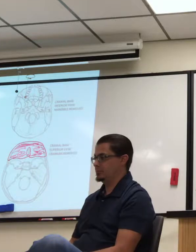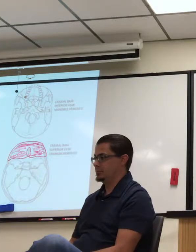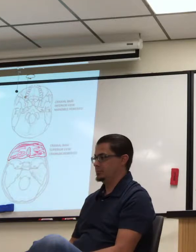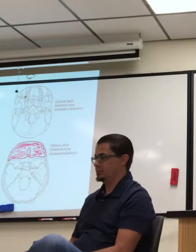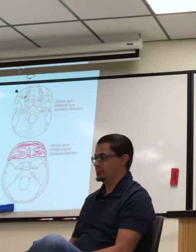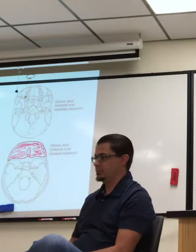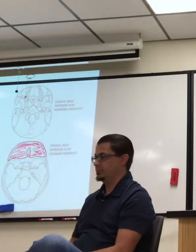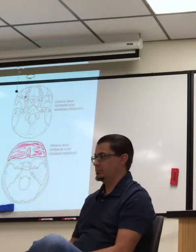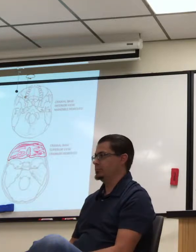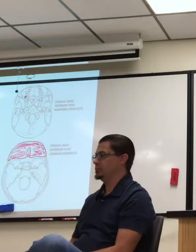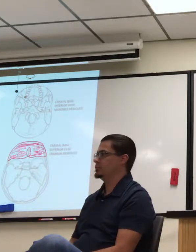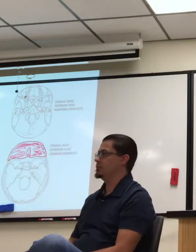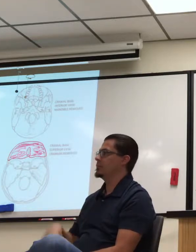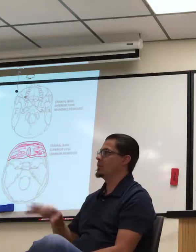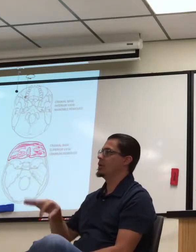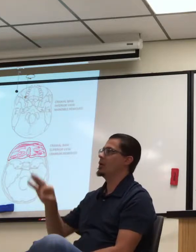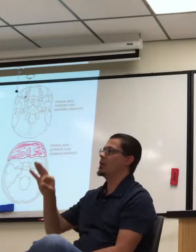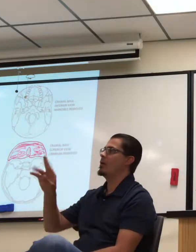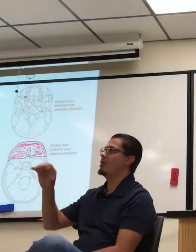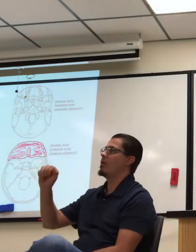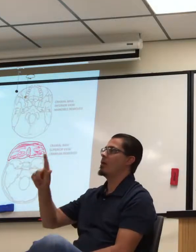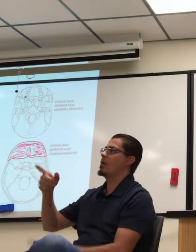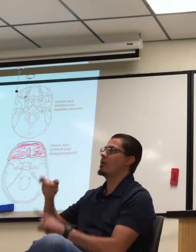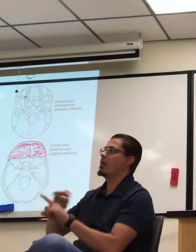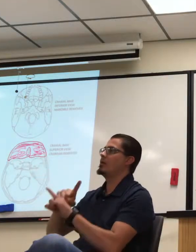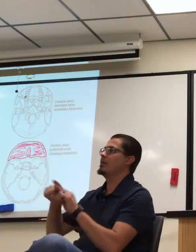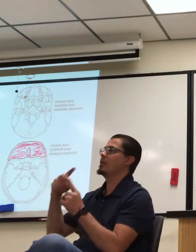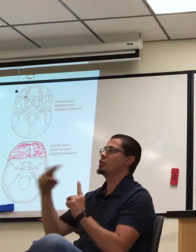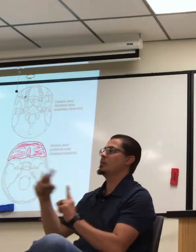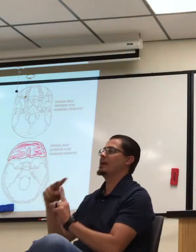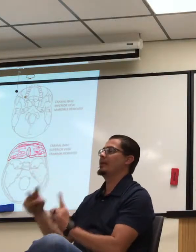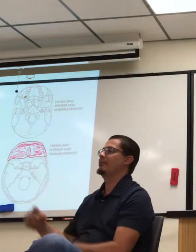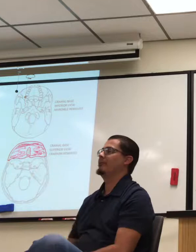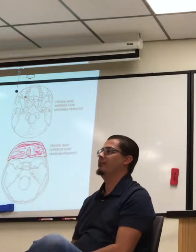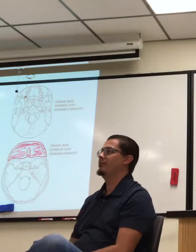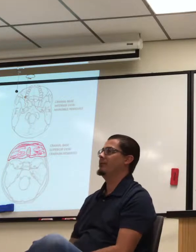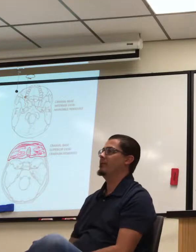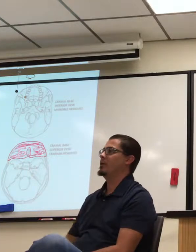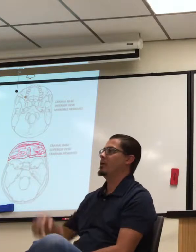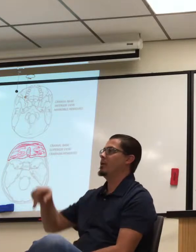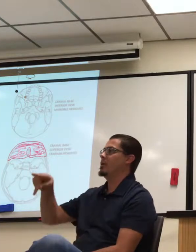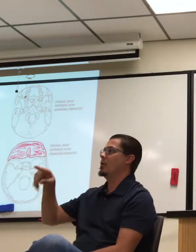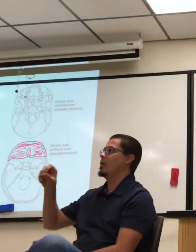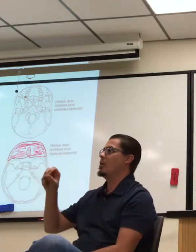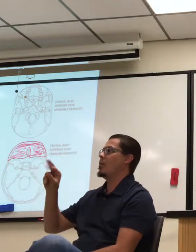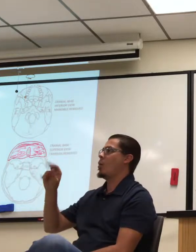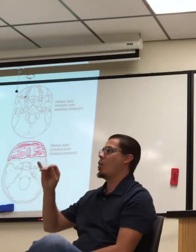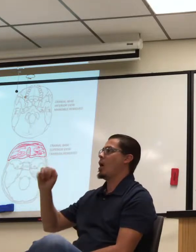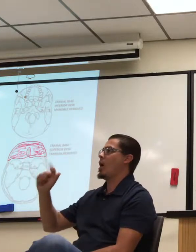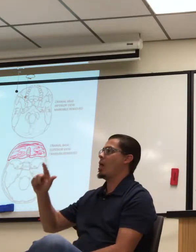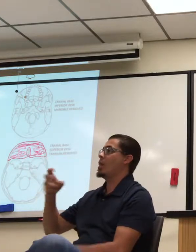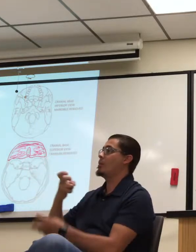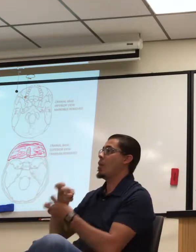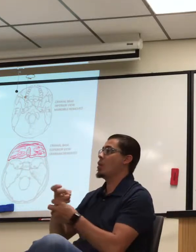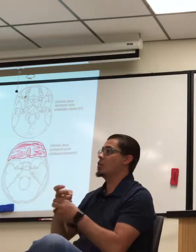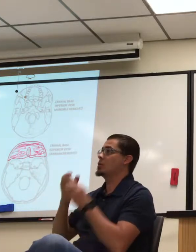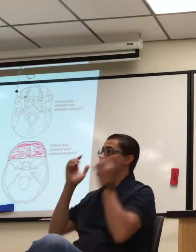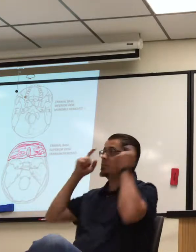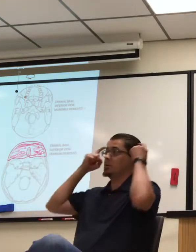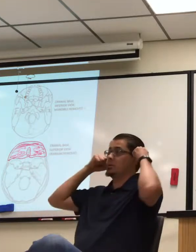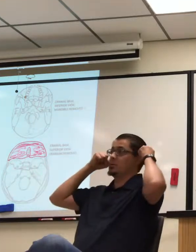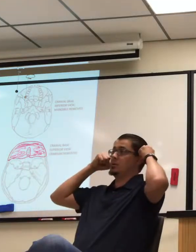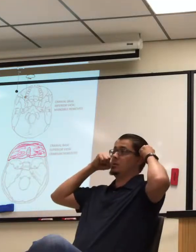So that's kind of the frontal bone from different perspectives. Your parietal bones are the sides of your